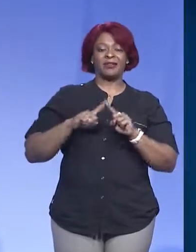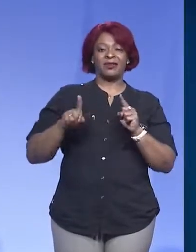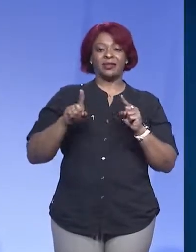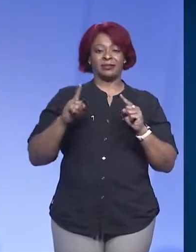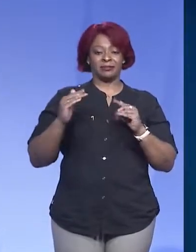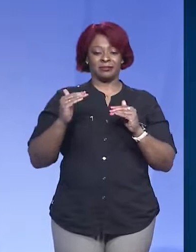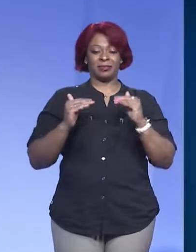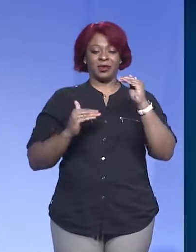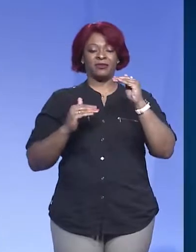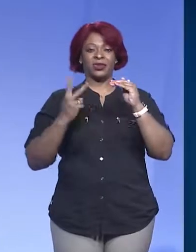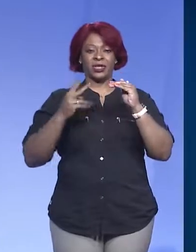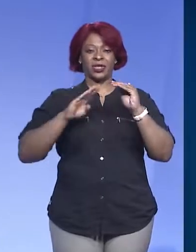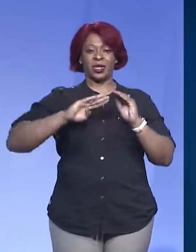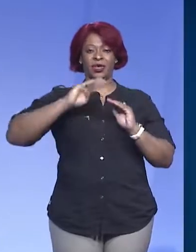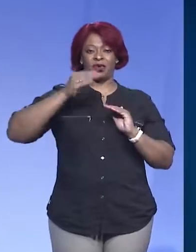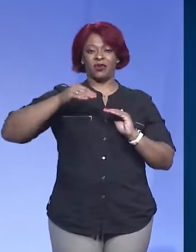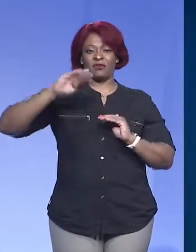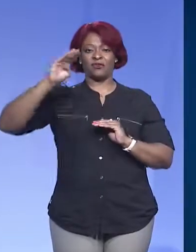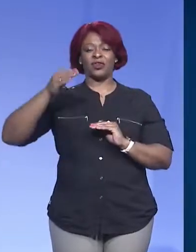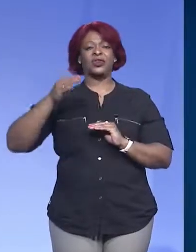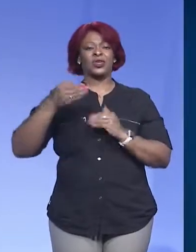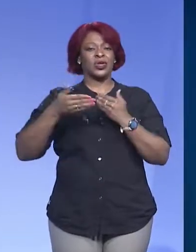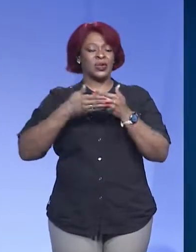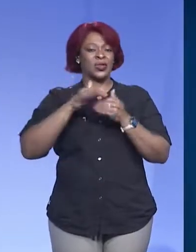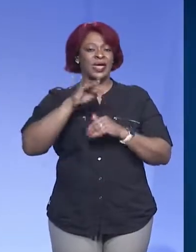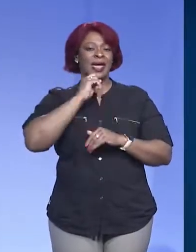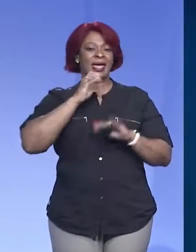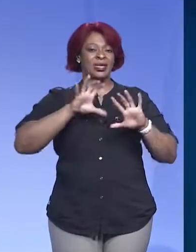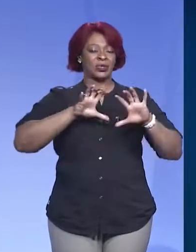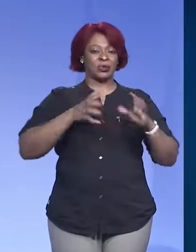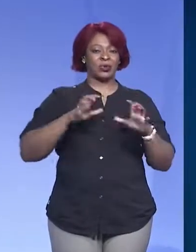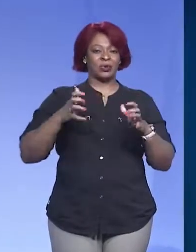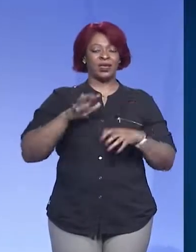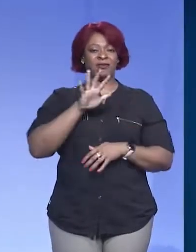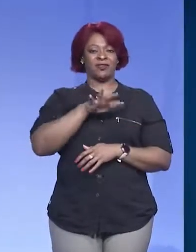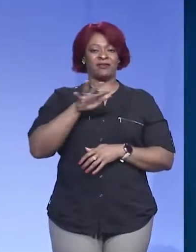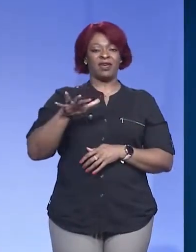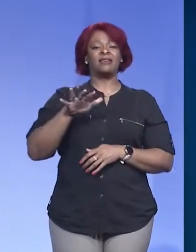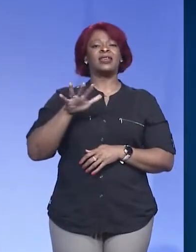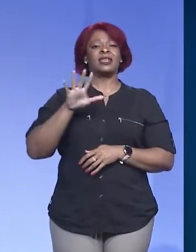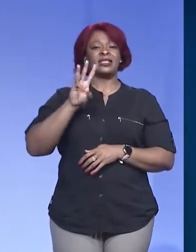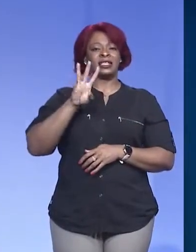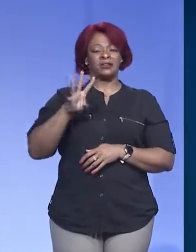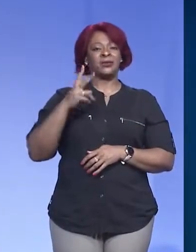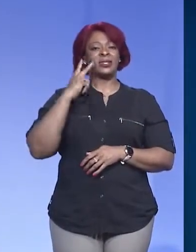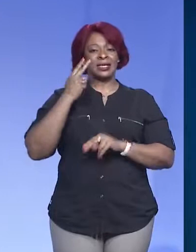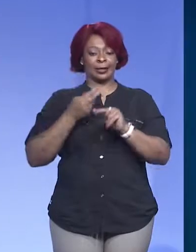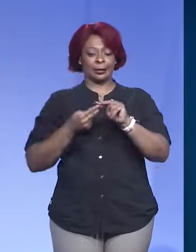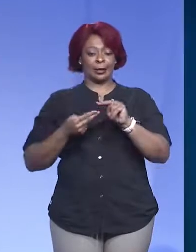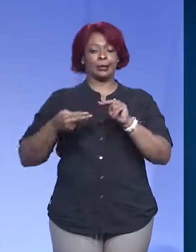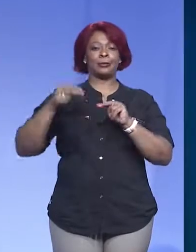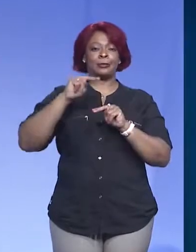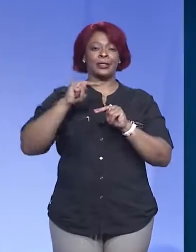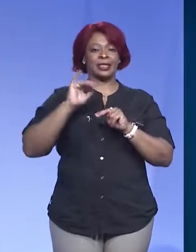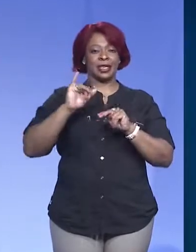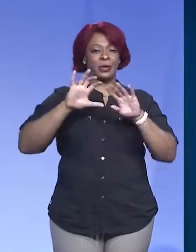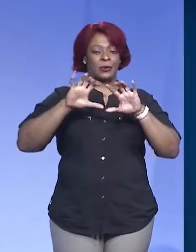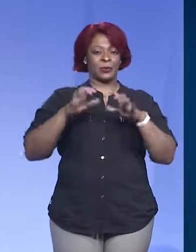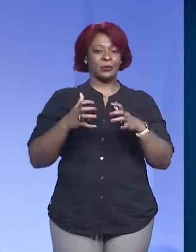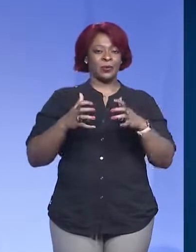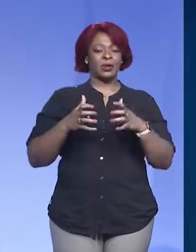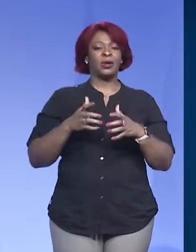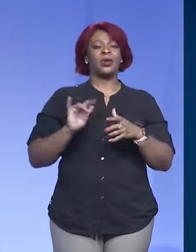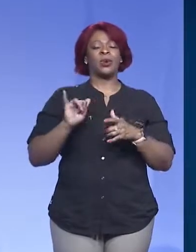of those two curves around that age group, 55 to 64, So we're seeing increased cases in that group. That's also